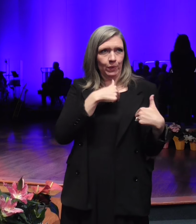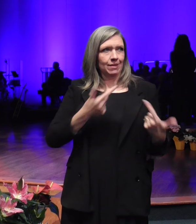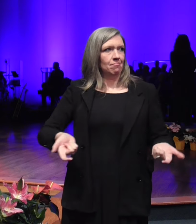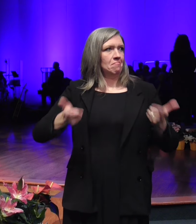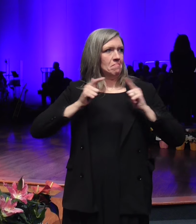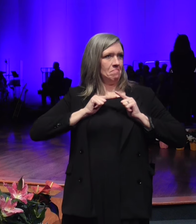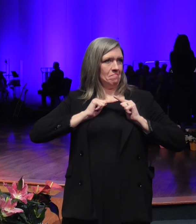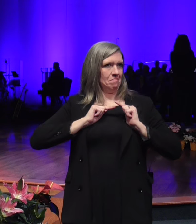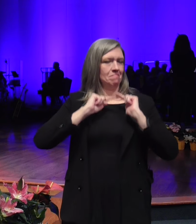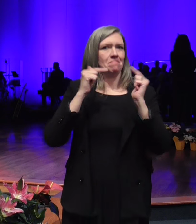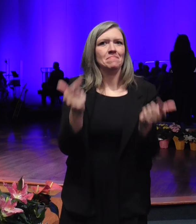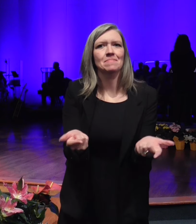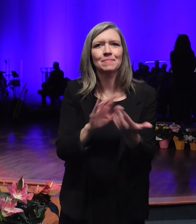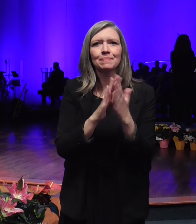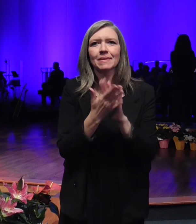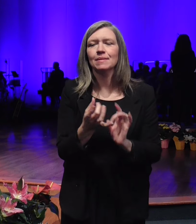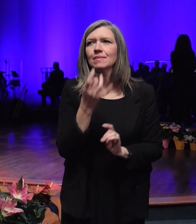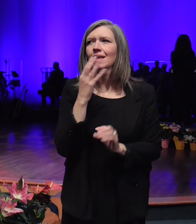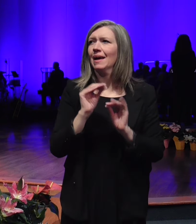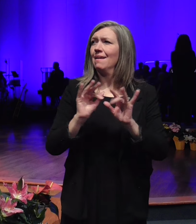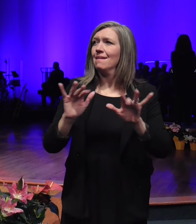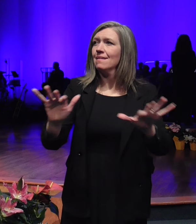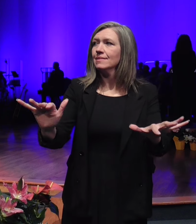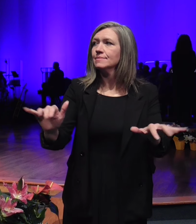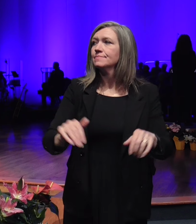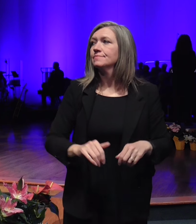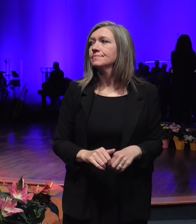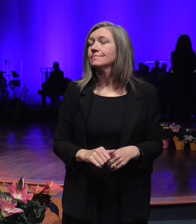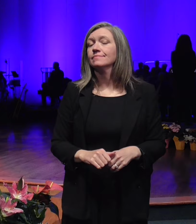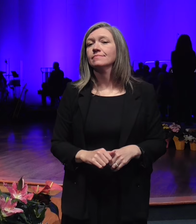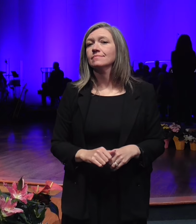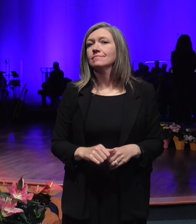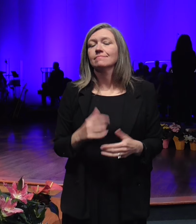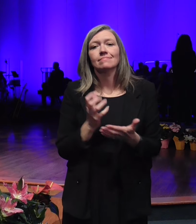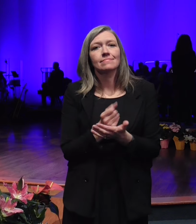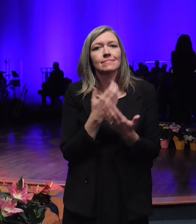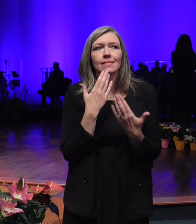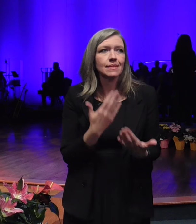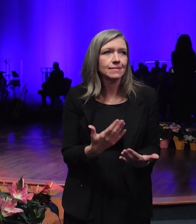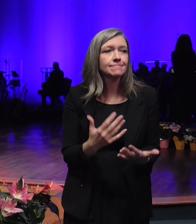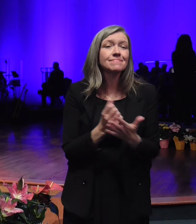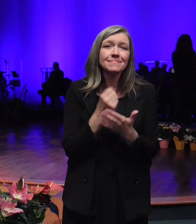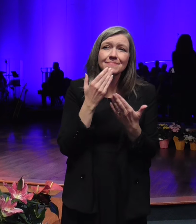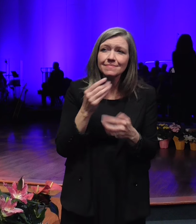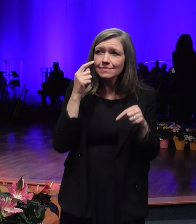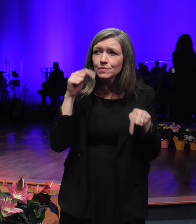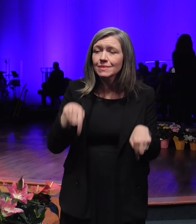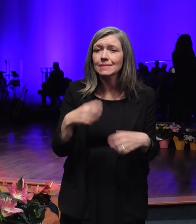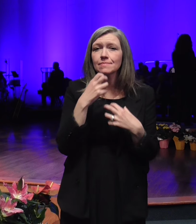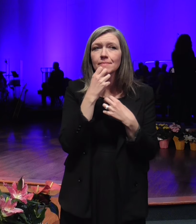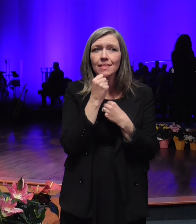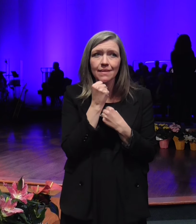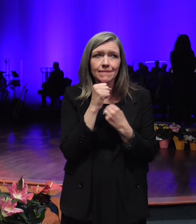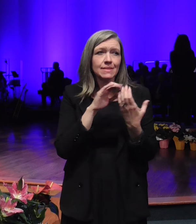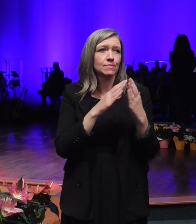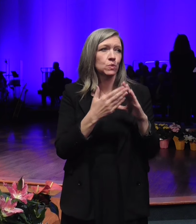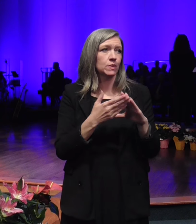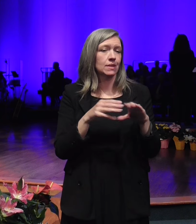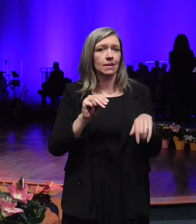world. And so I give thanks. I give thanks for our beloved Mile High community. I